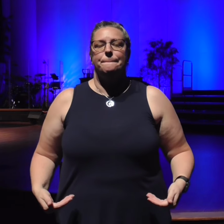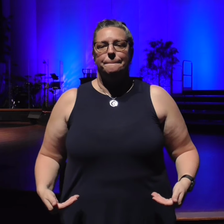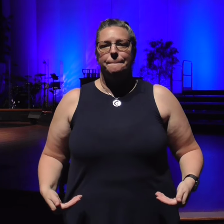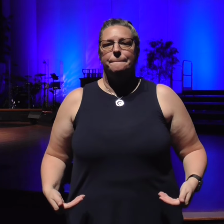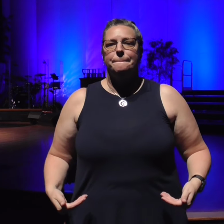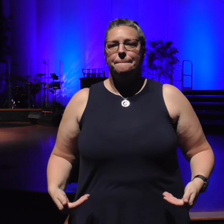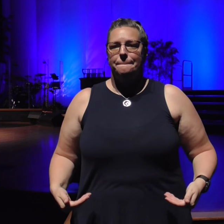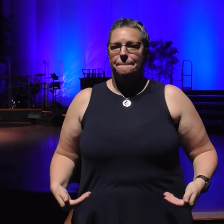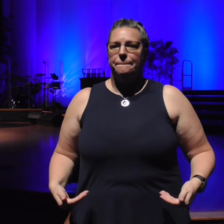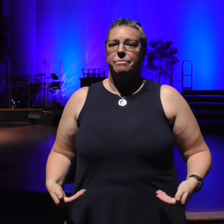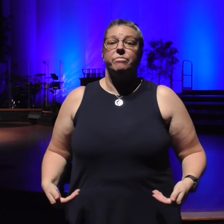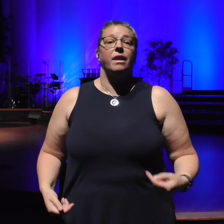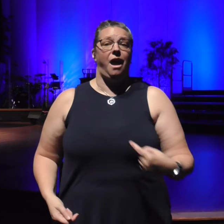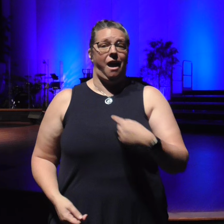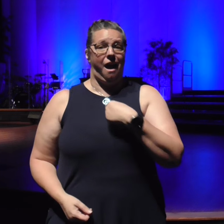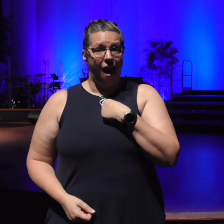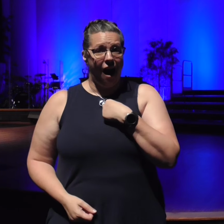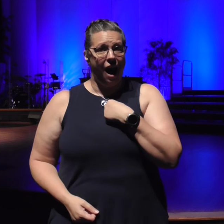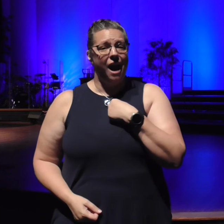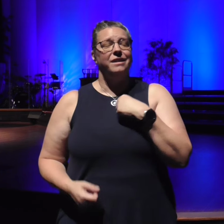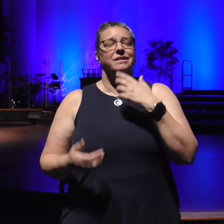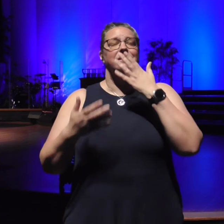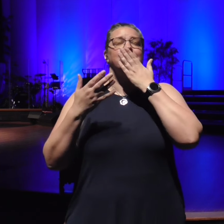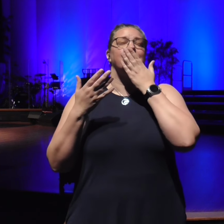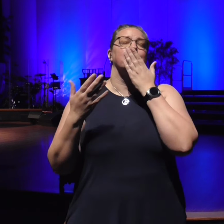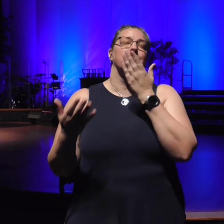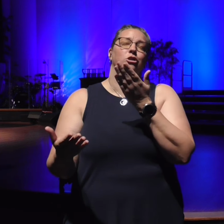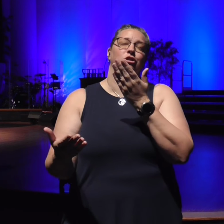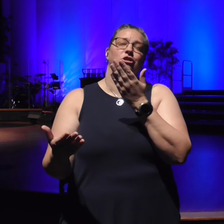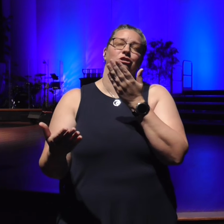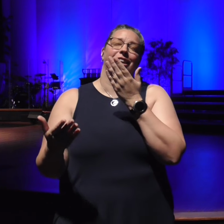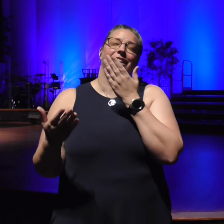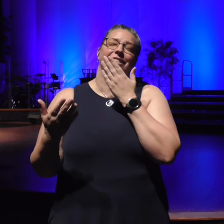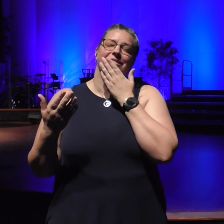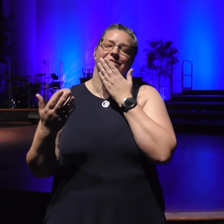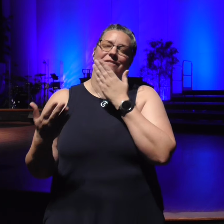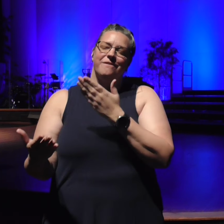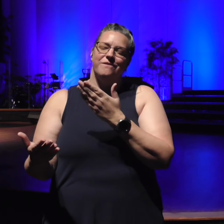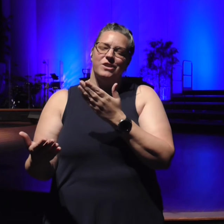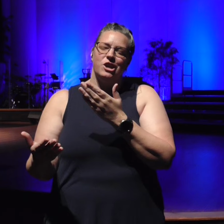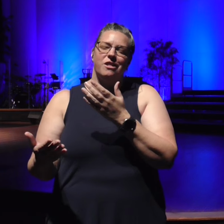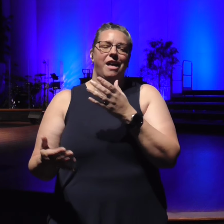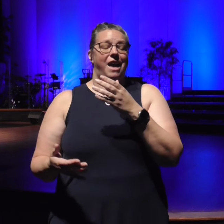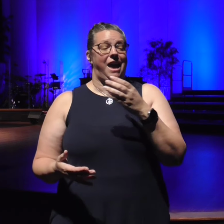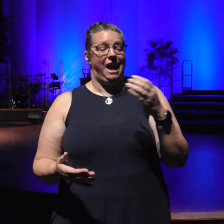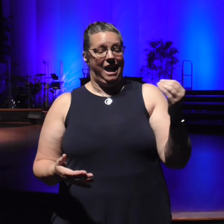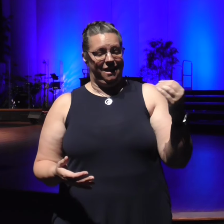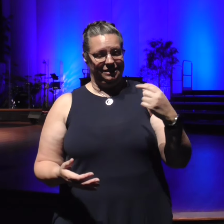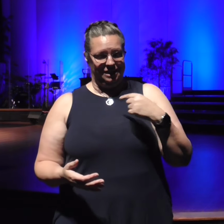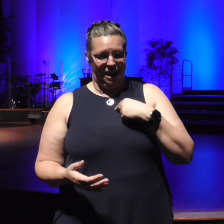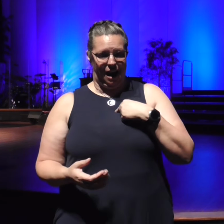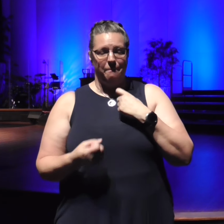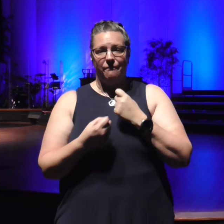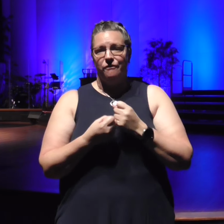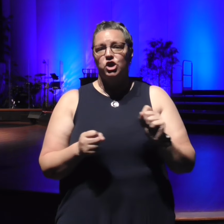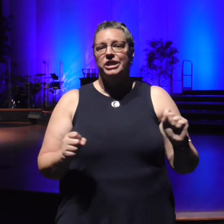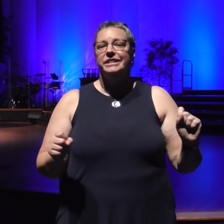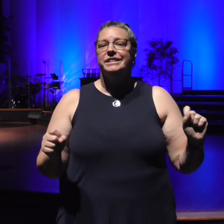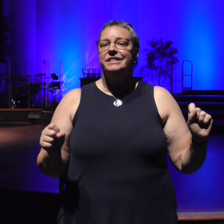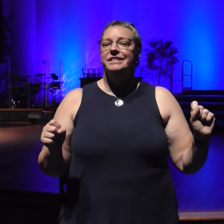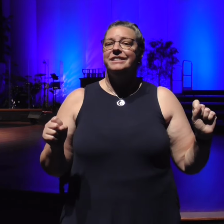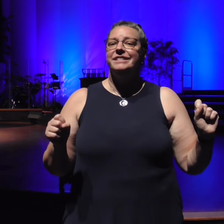am. I am grateful and I am free.